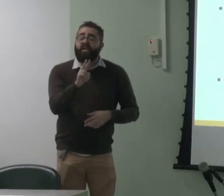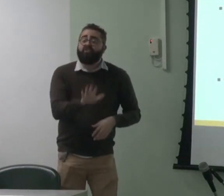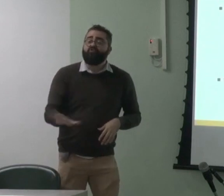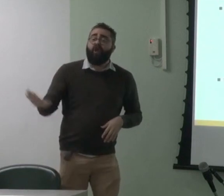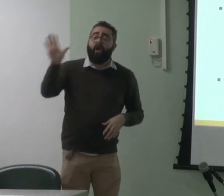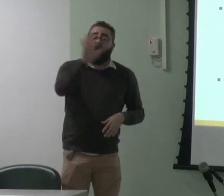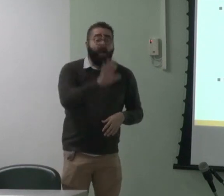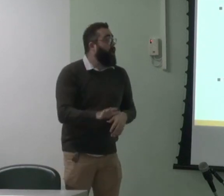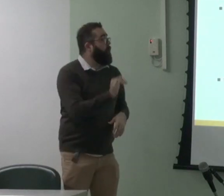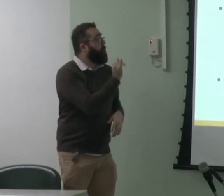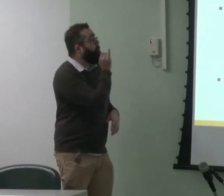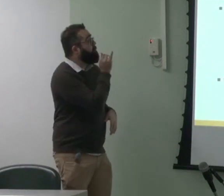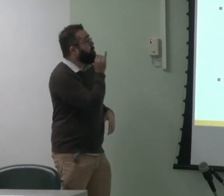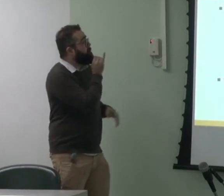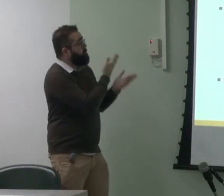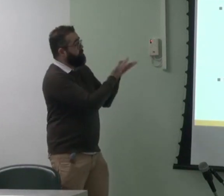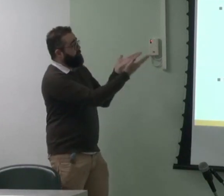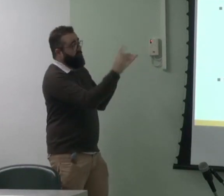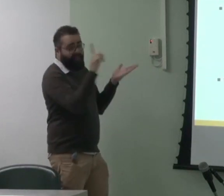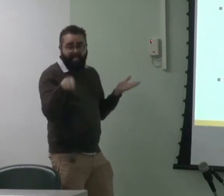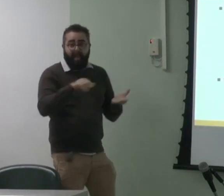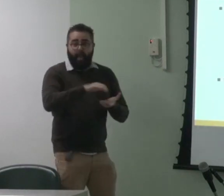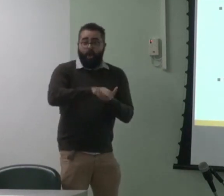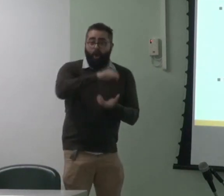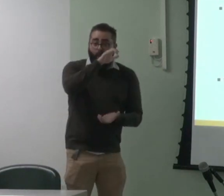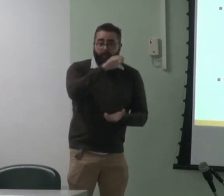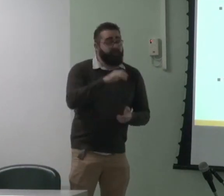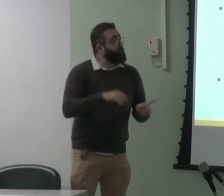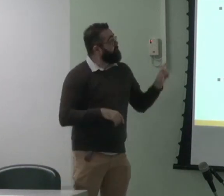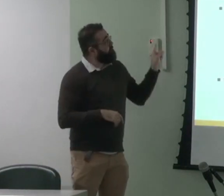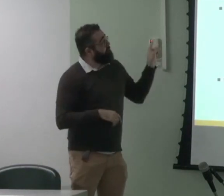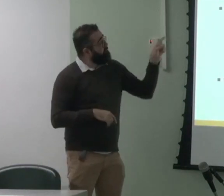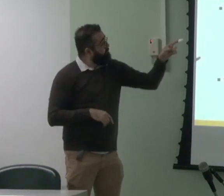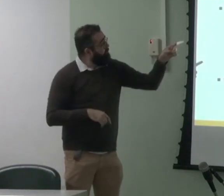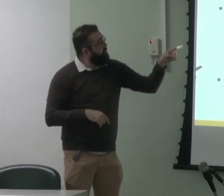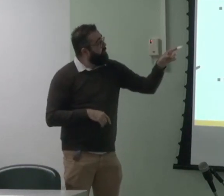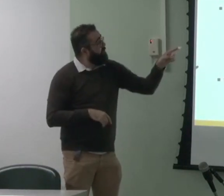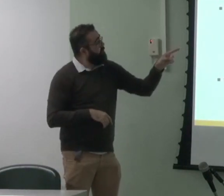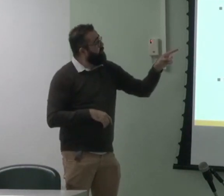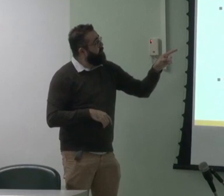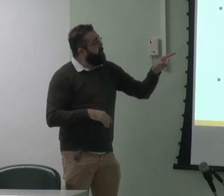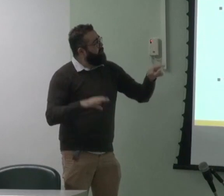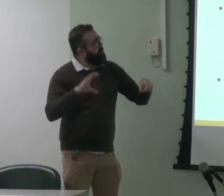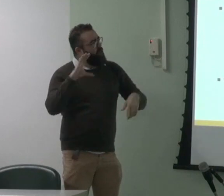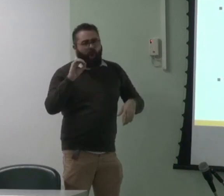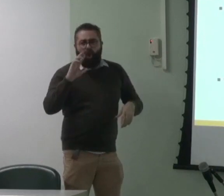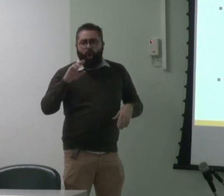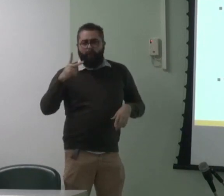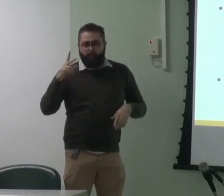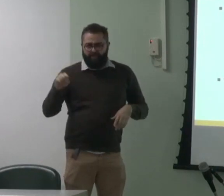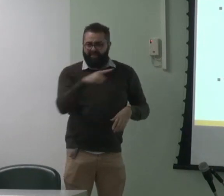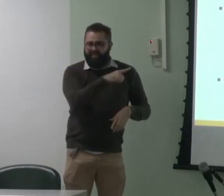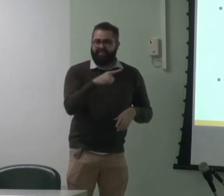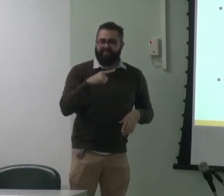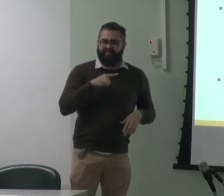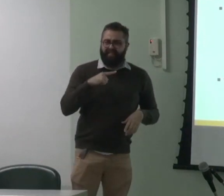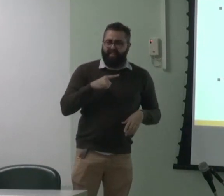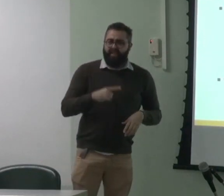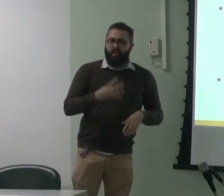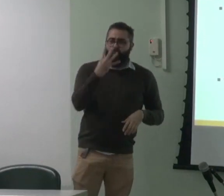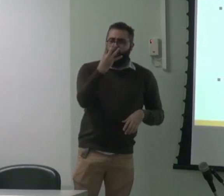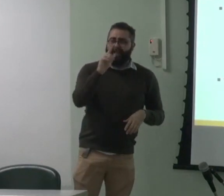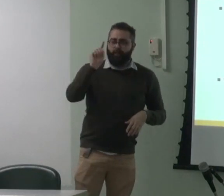of a corpus. It's a parallel corpus containing 4,000 translations of